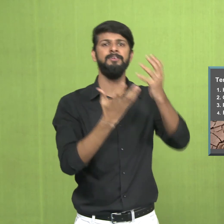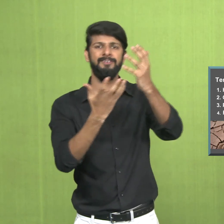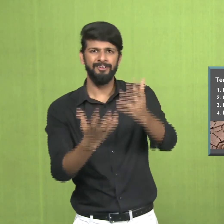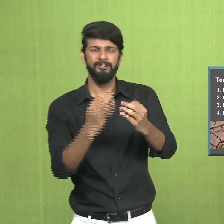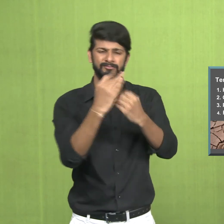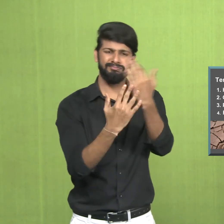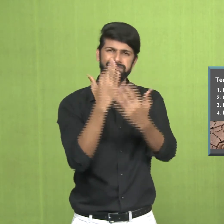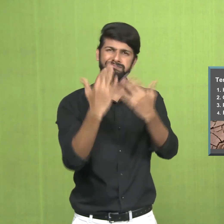fire.